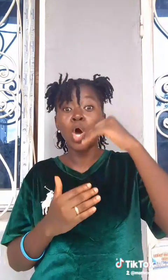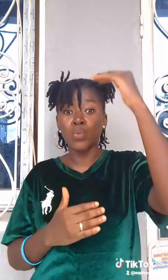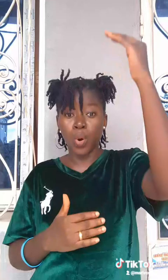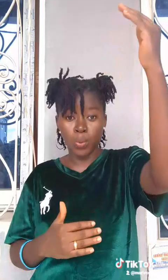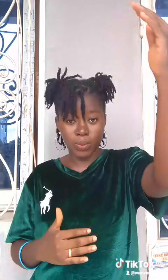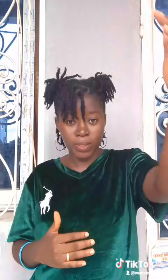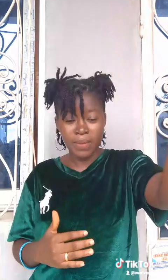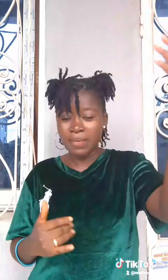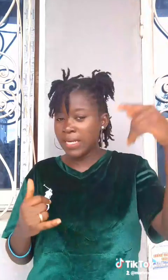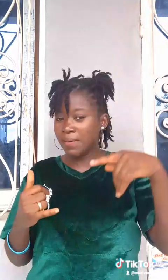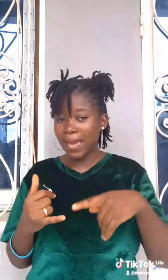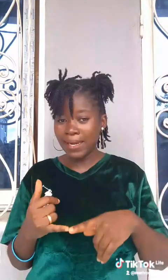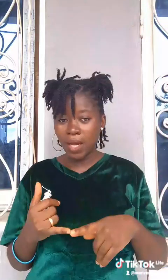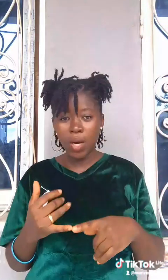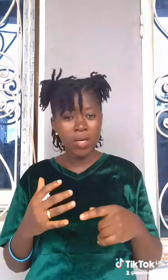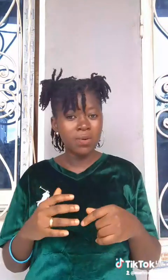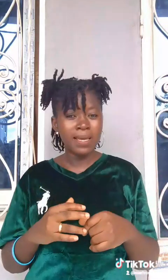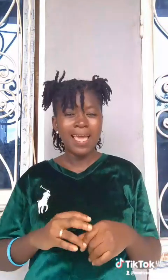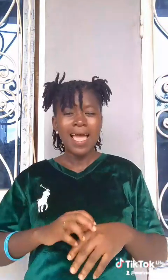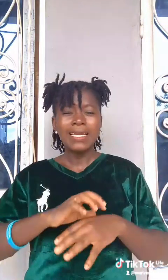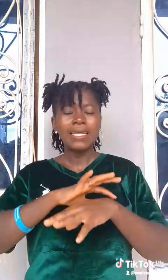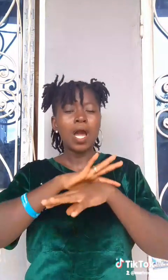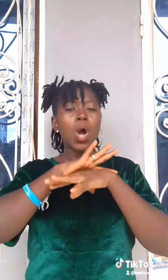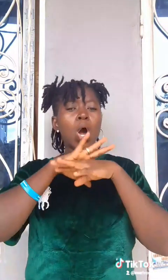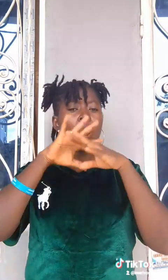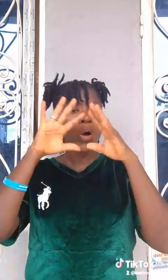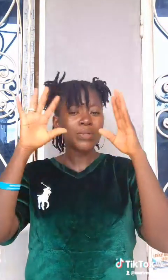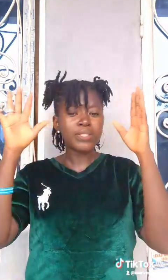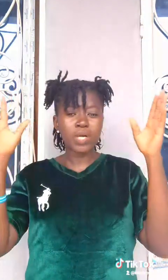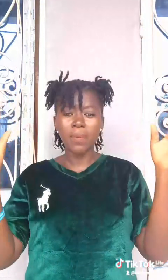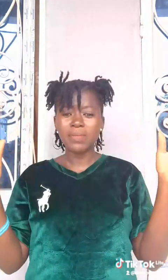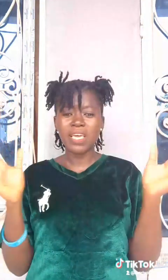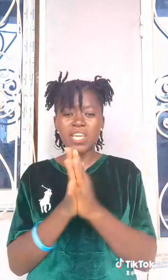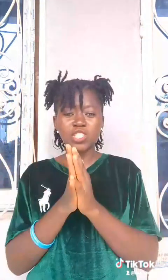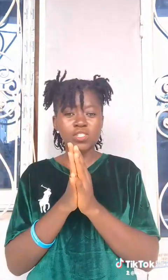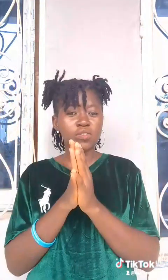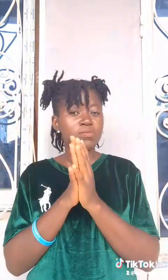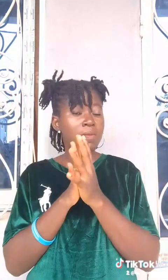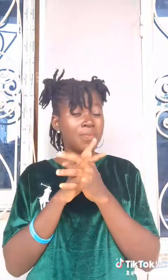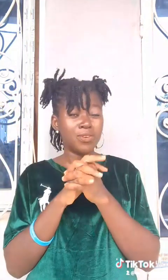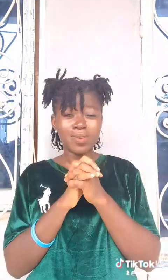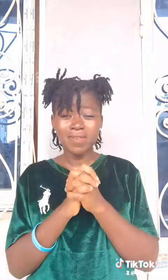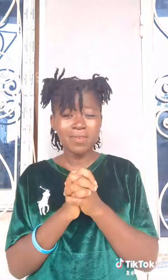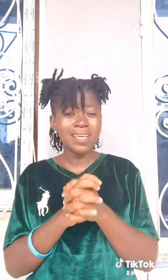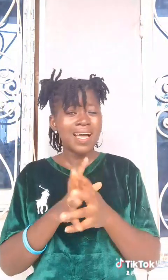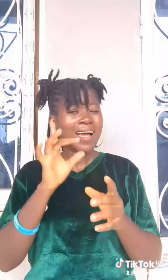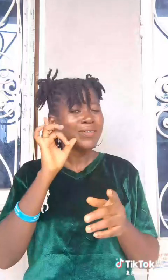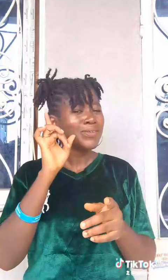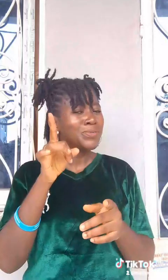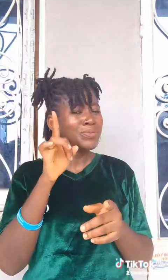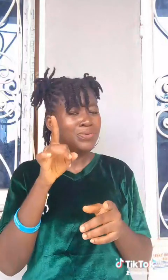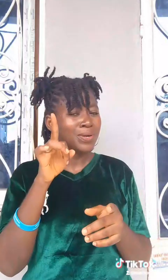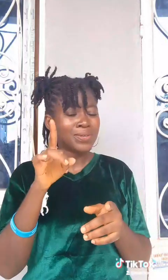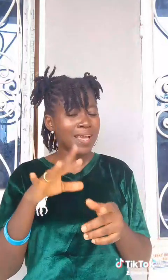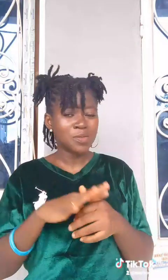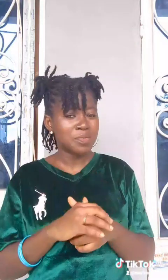long run, be it in men or in women. And there are other complications of human papilloma virus. I know you wouldn't want to